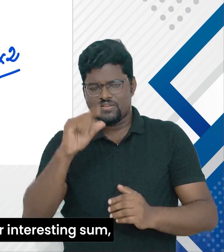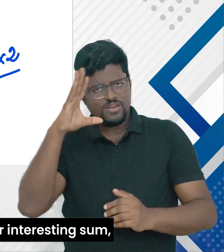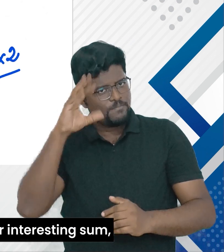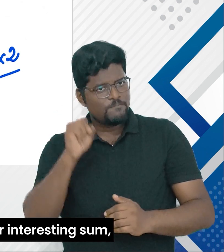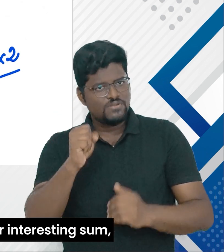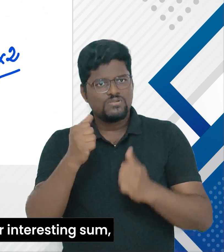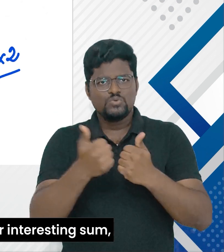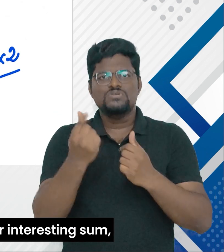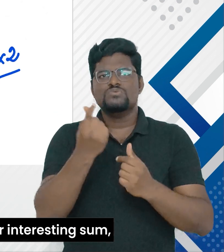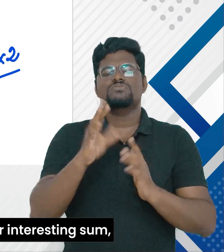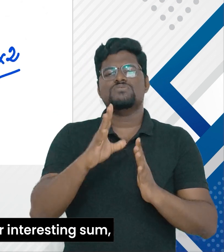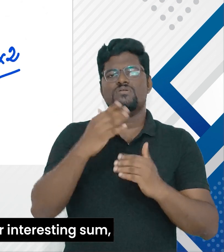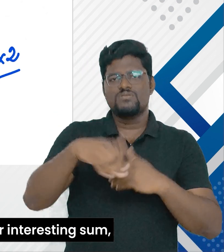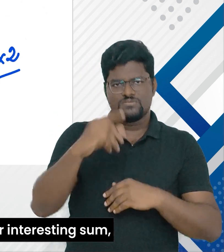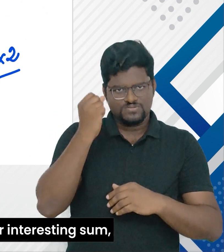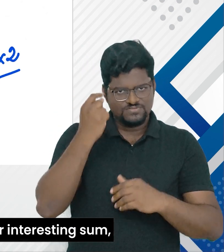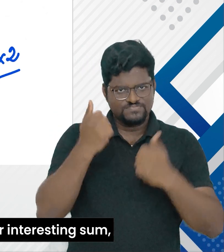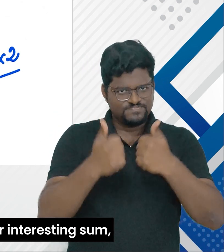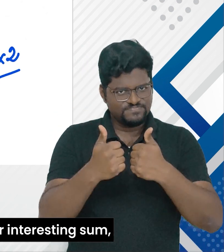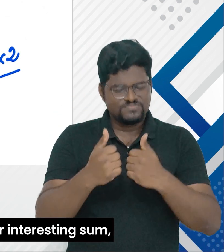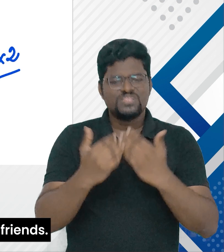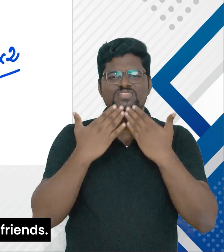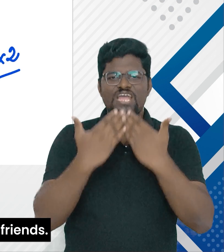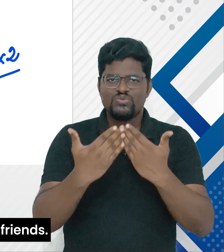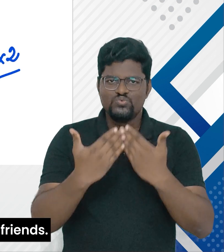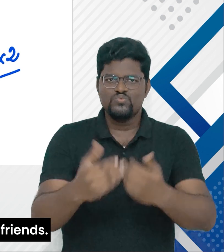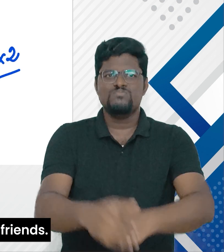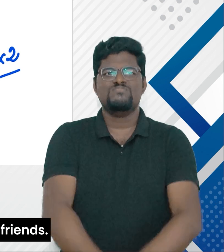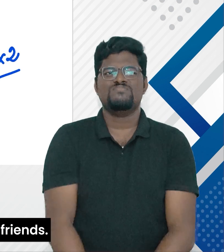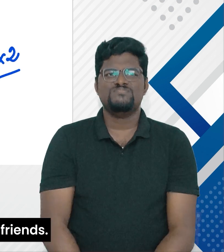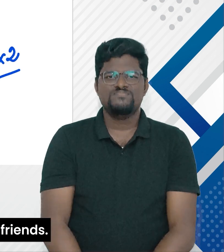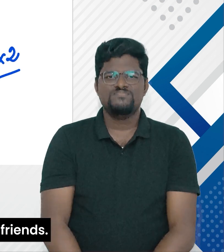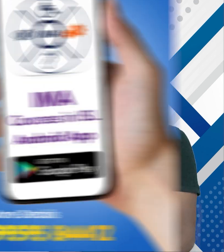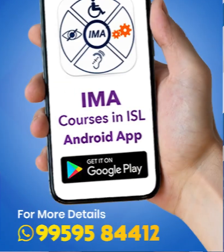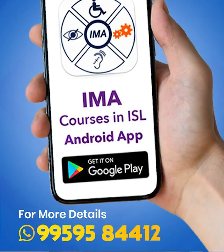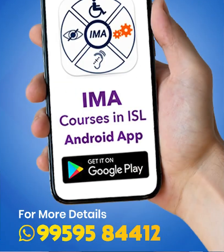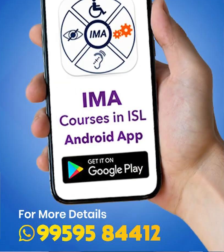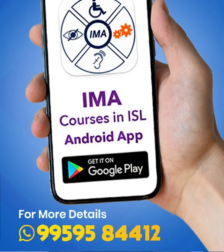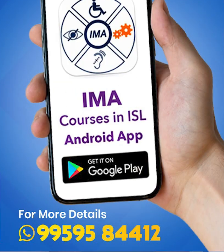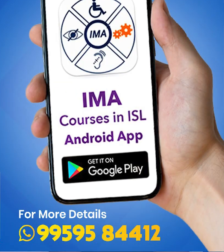Next video we will see some other interest sum. Thank you so much friends.